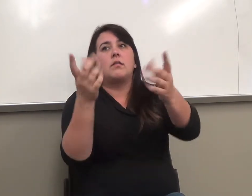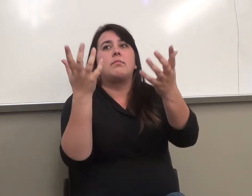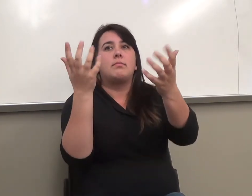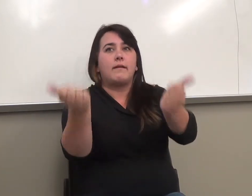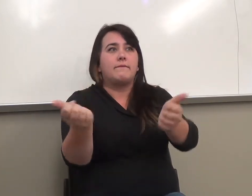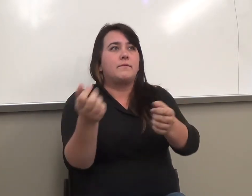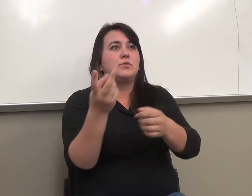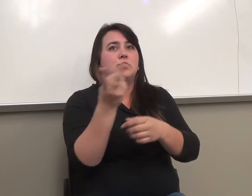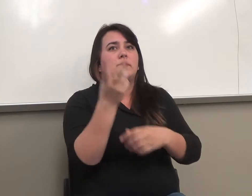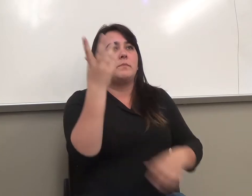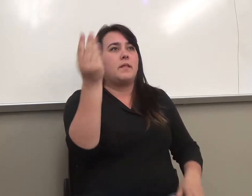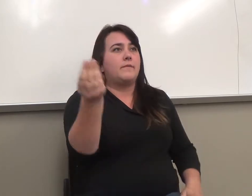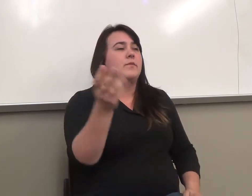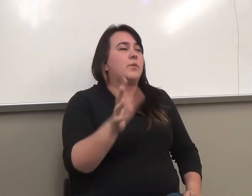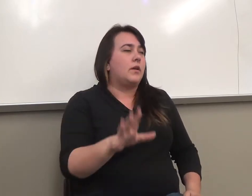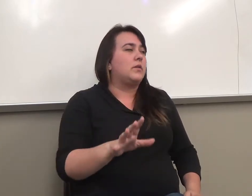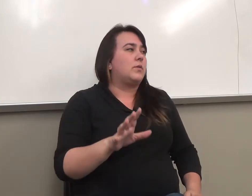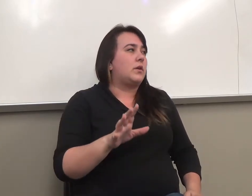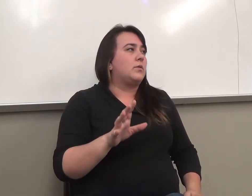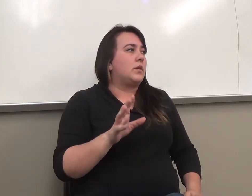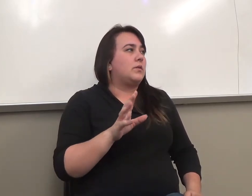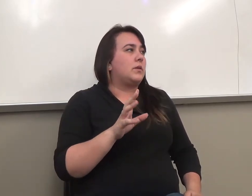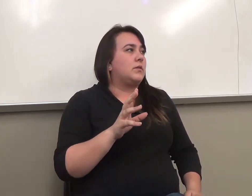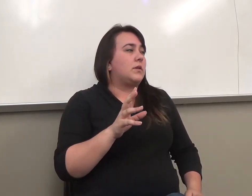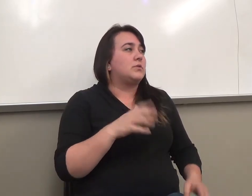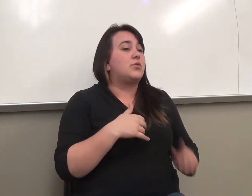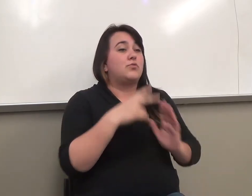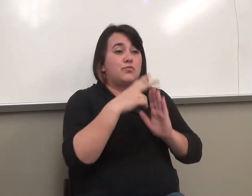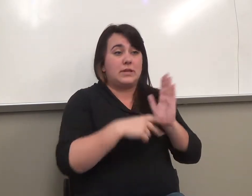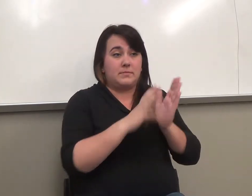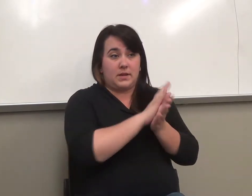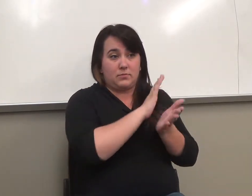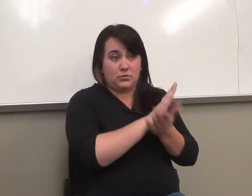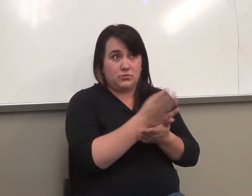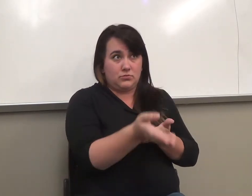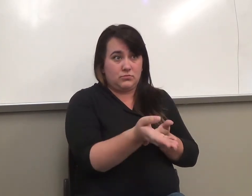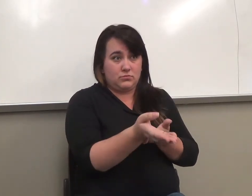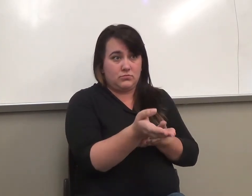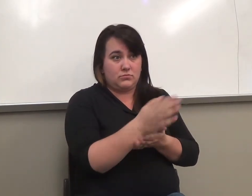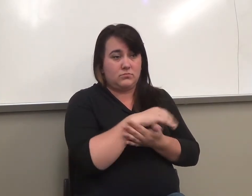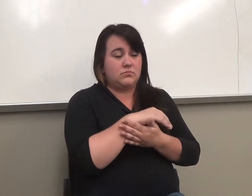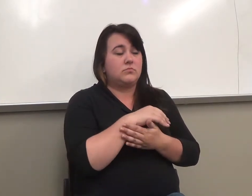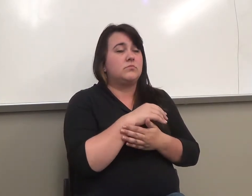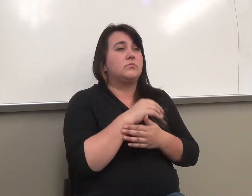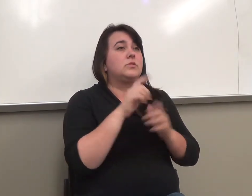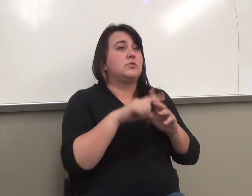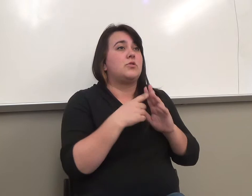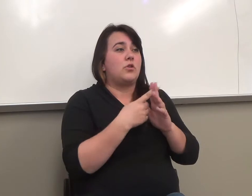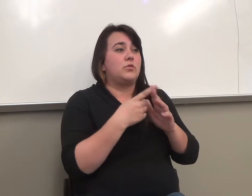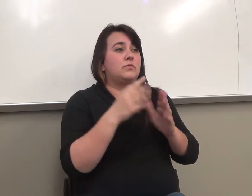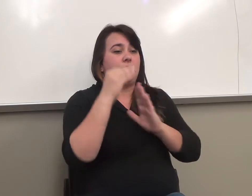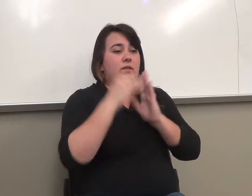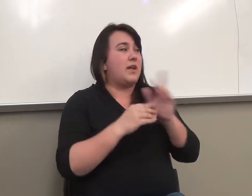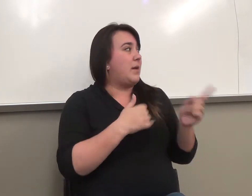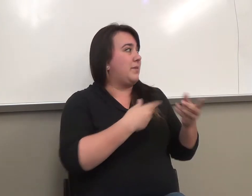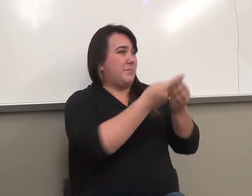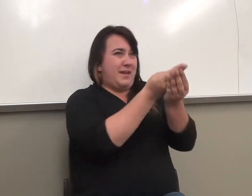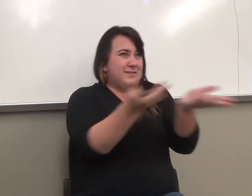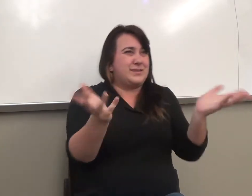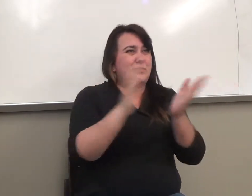What? Okay, so read the paper, start working. I'm gonna come around and kind of